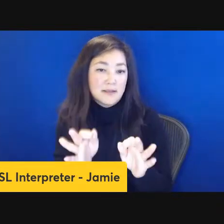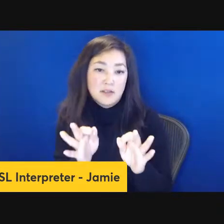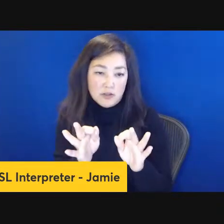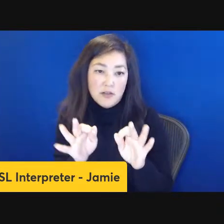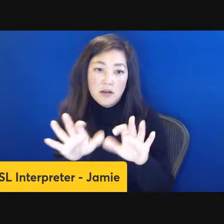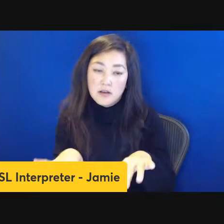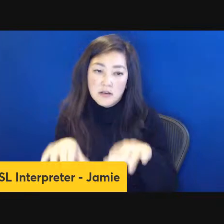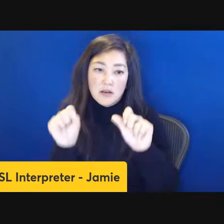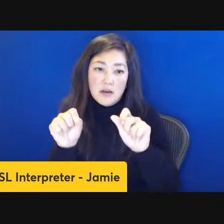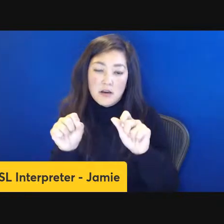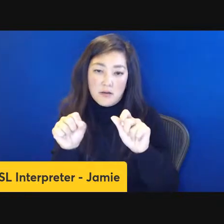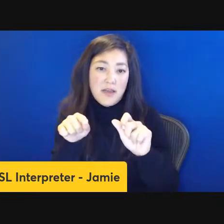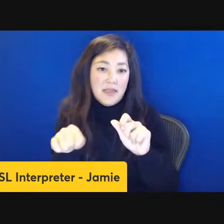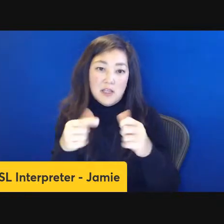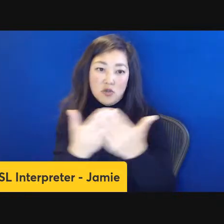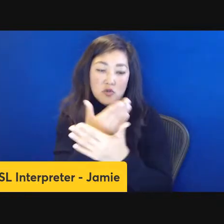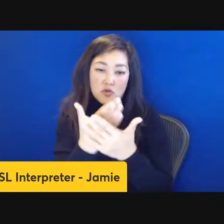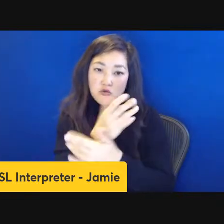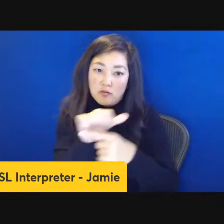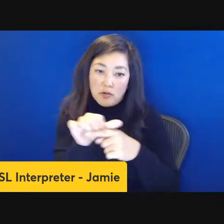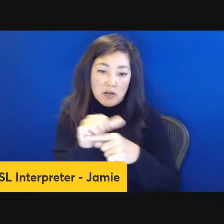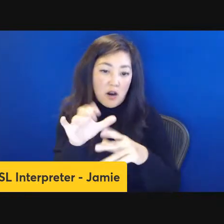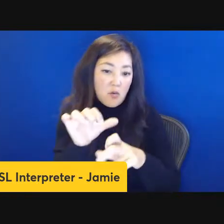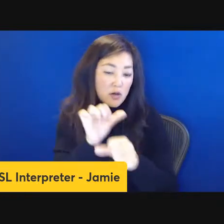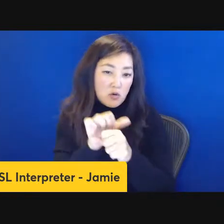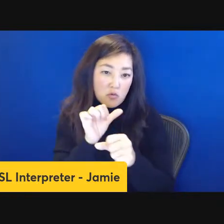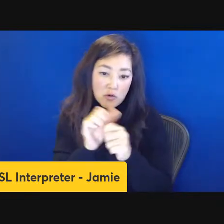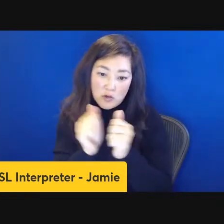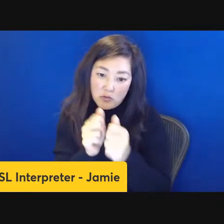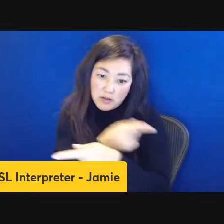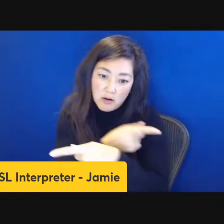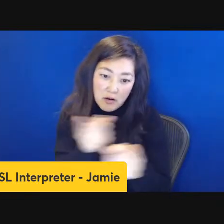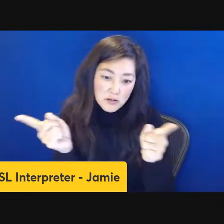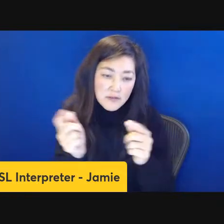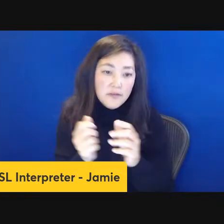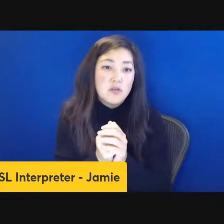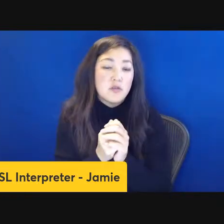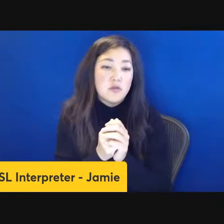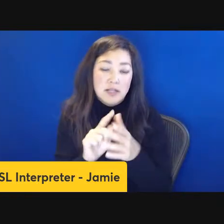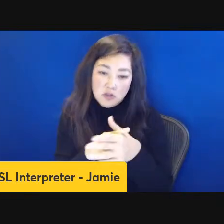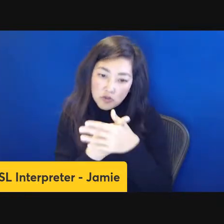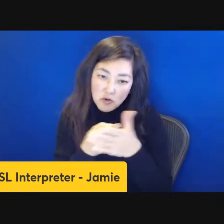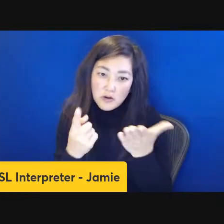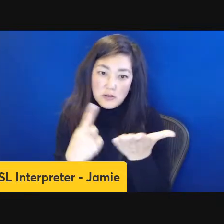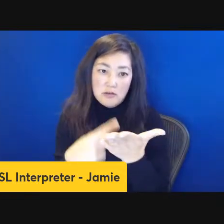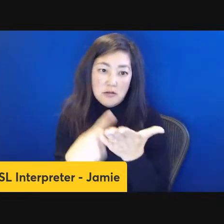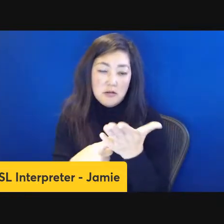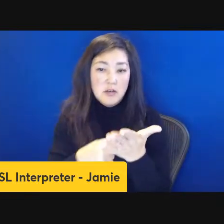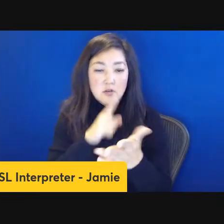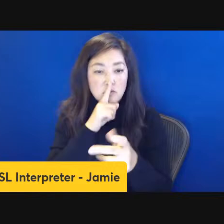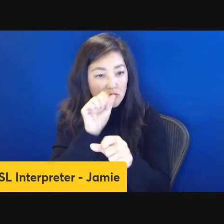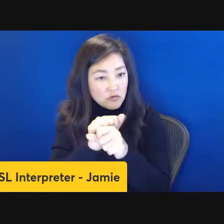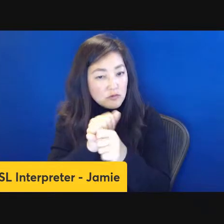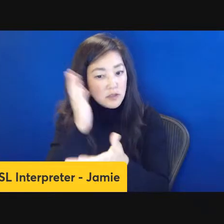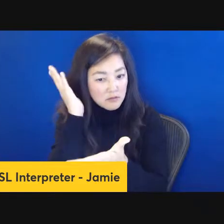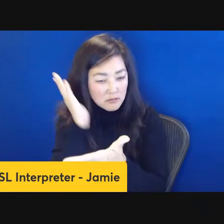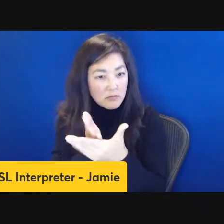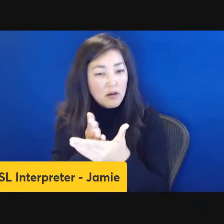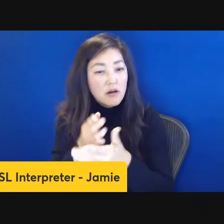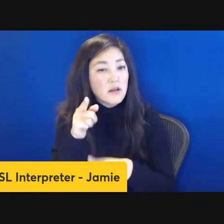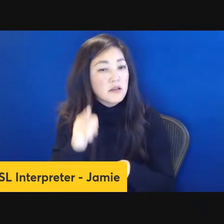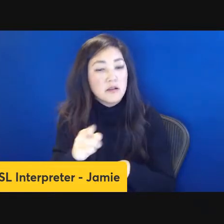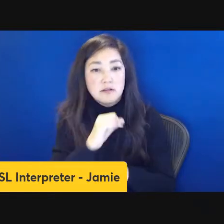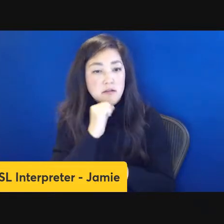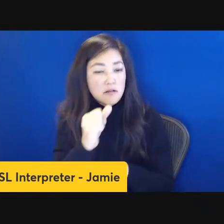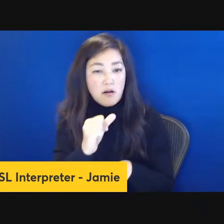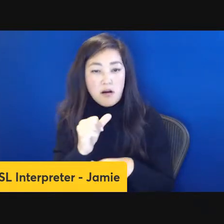these practices. So I want to work with you all, start the conversation and really work to end this unethical, unscientific,